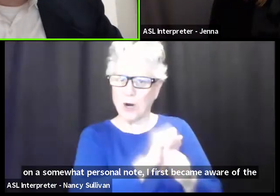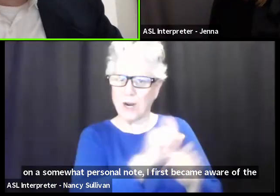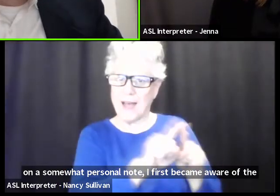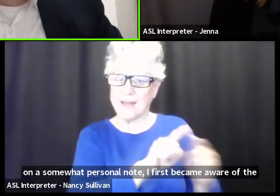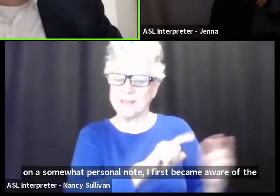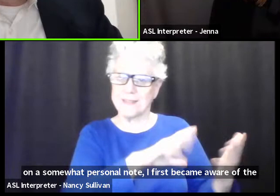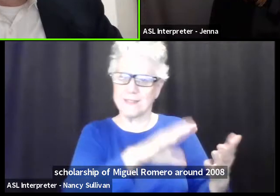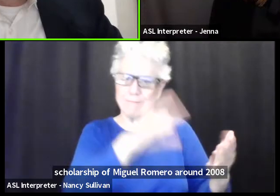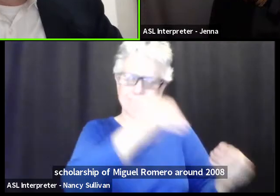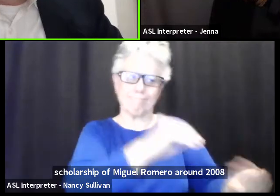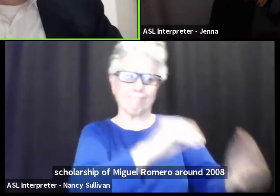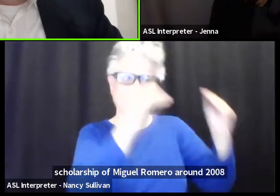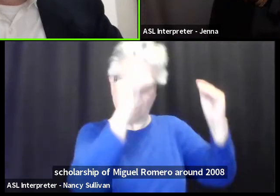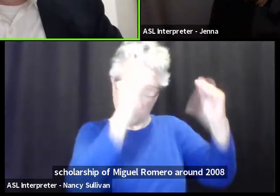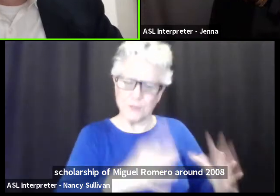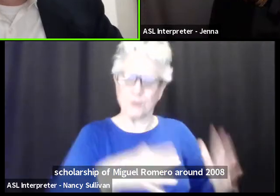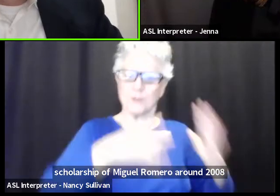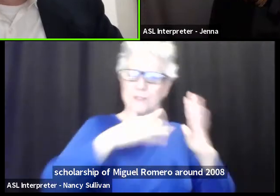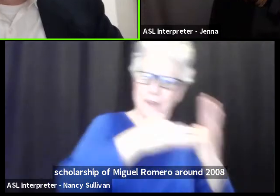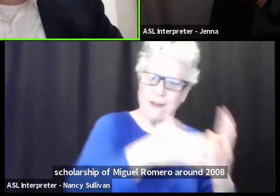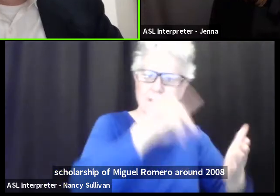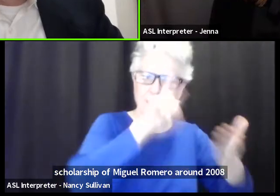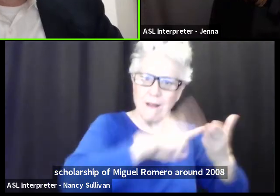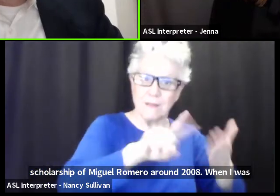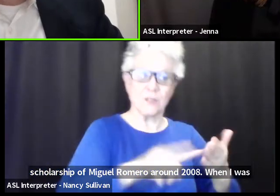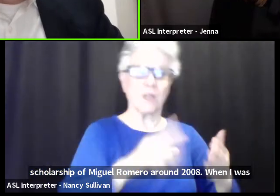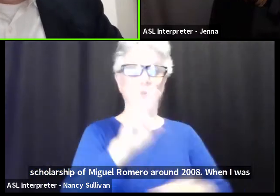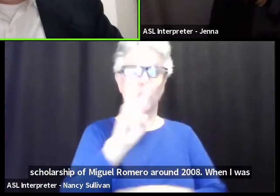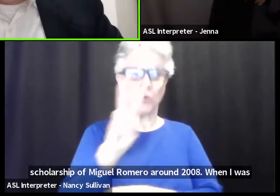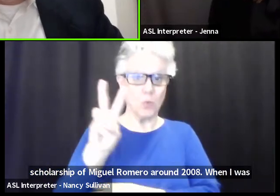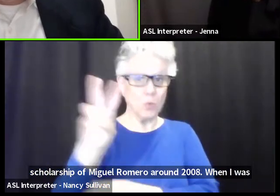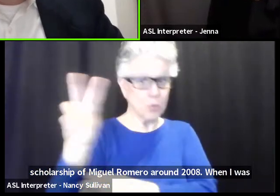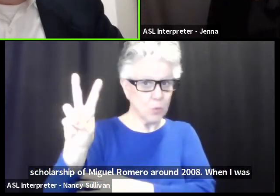around 2008, when I was serving on the then